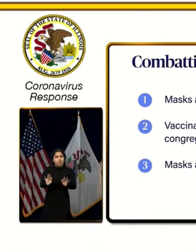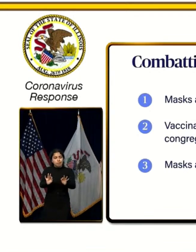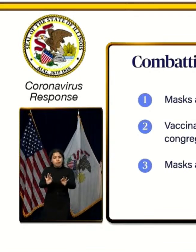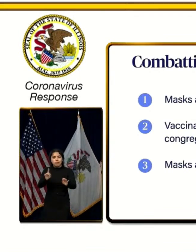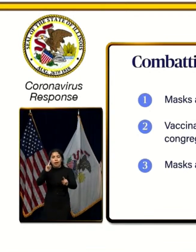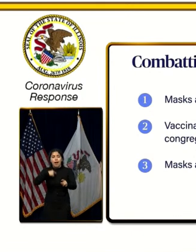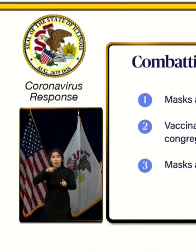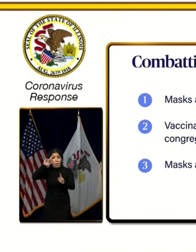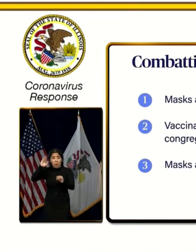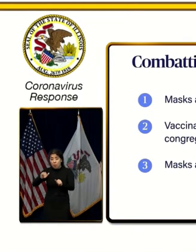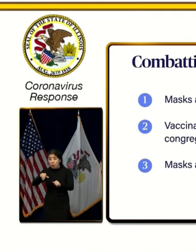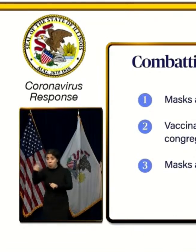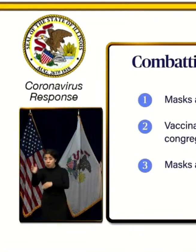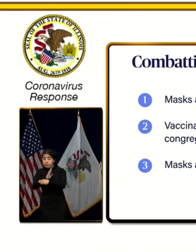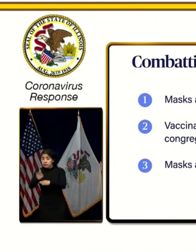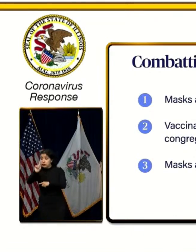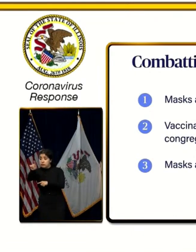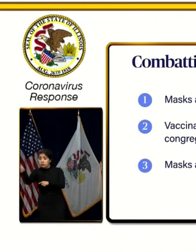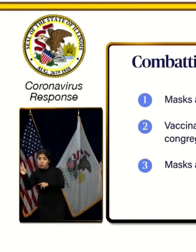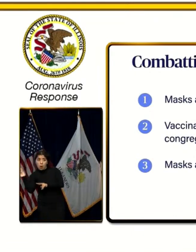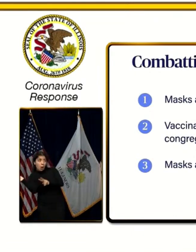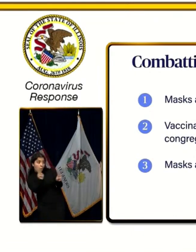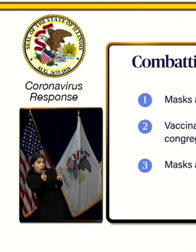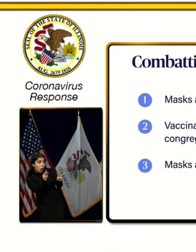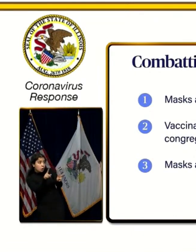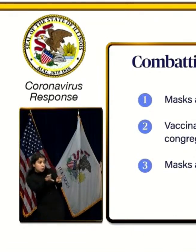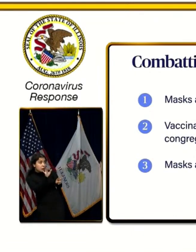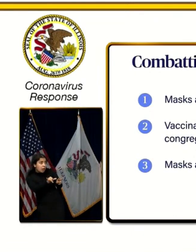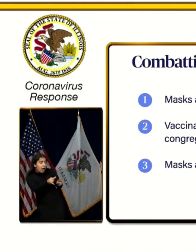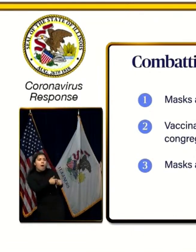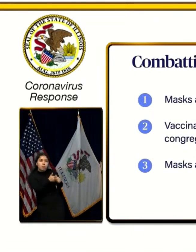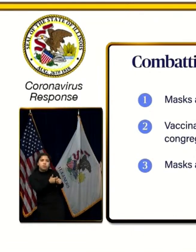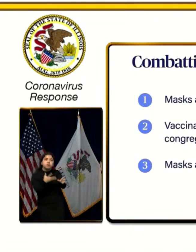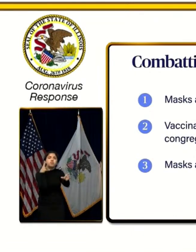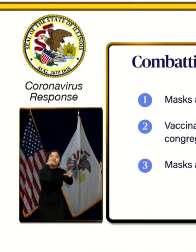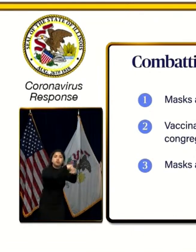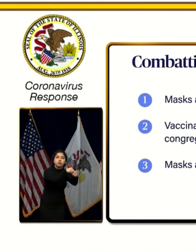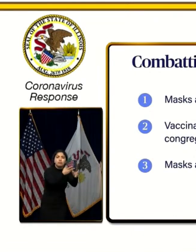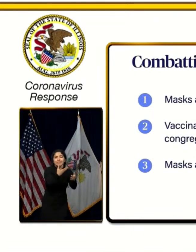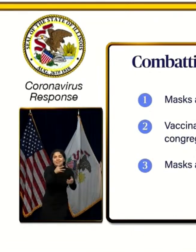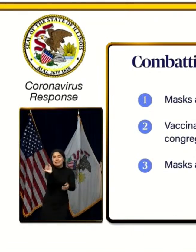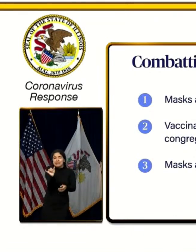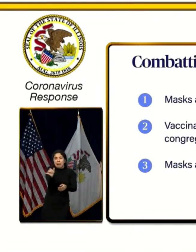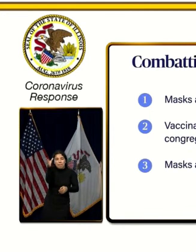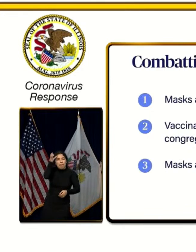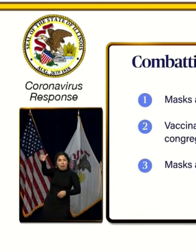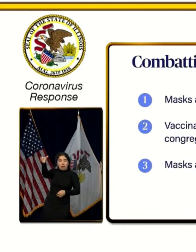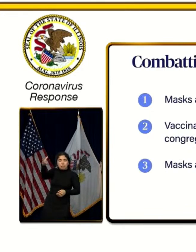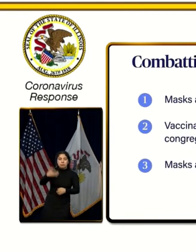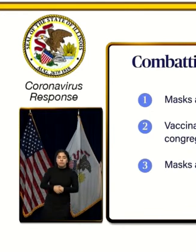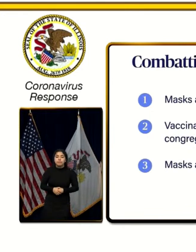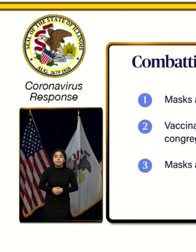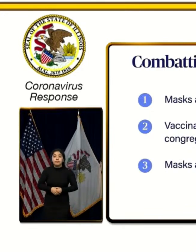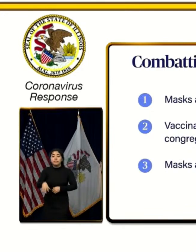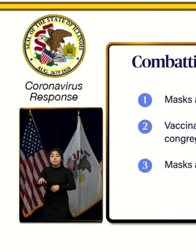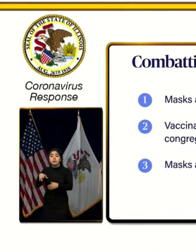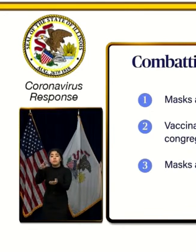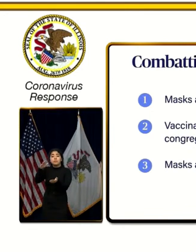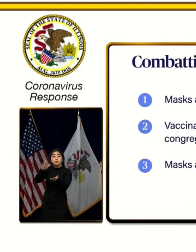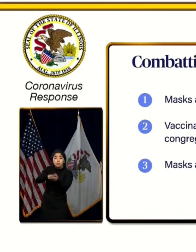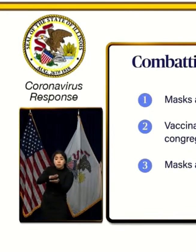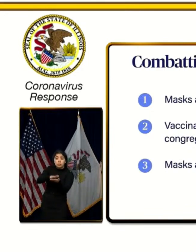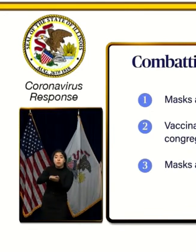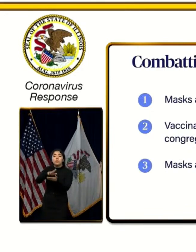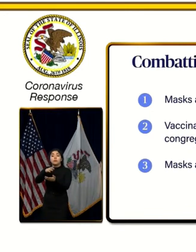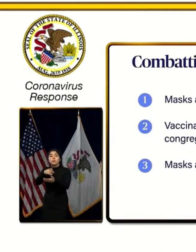Most crucially, I'll be putting out a call to all long-term care facilities and nursing homes in the state